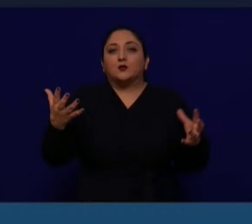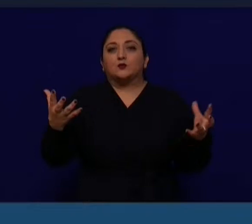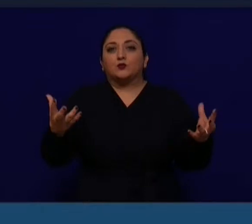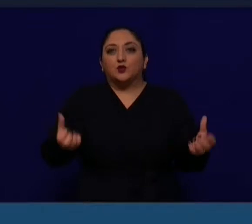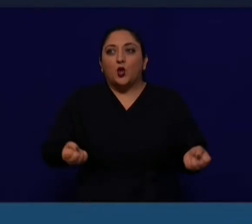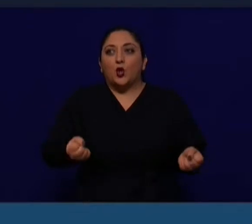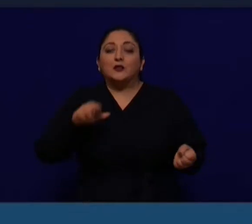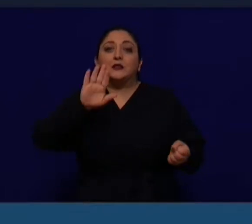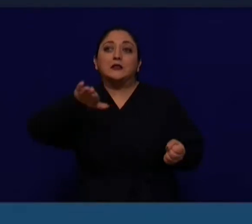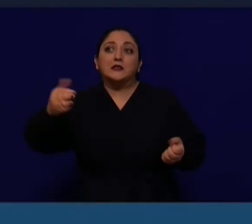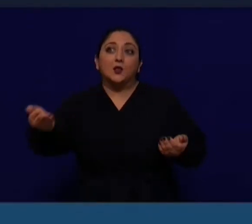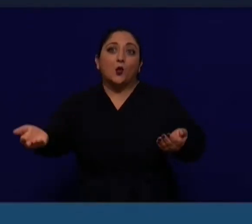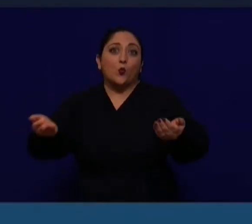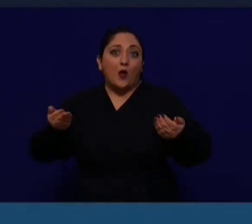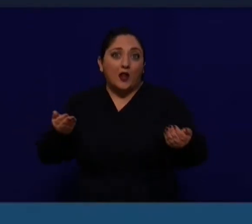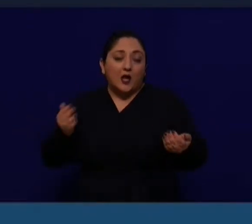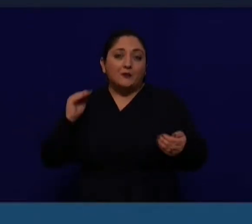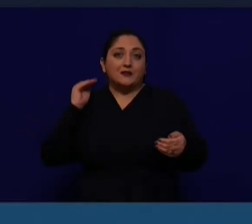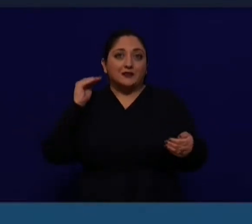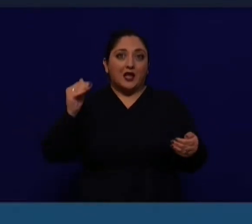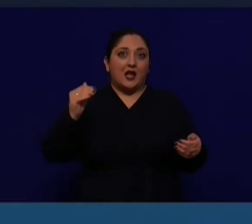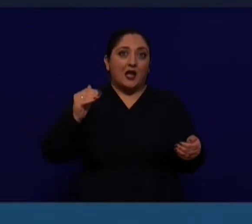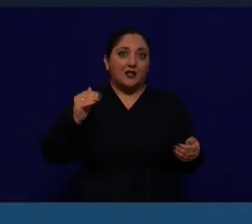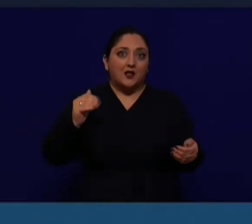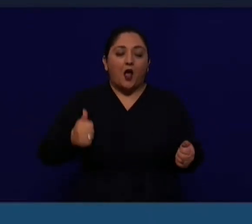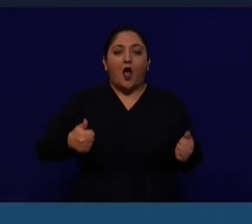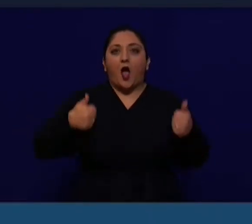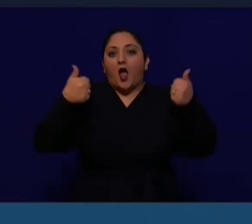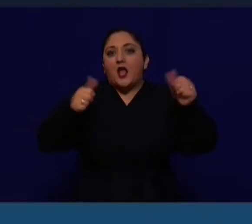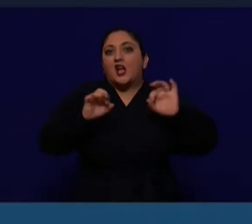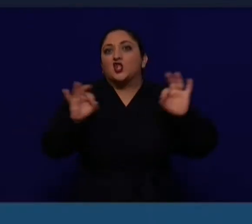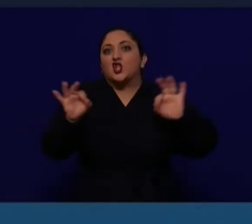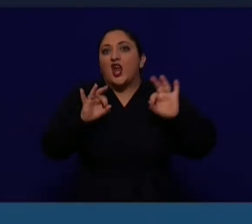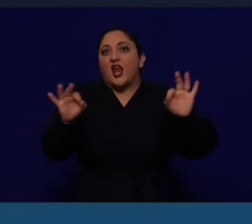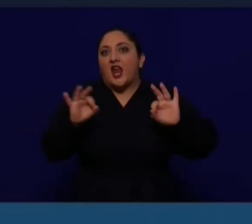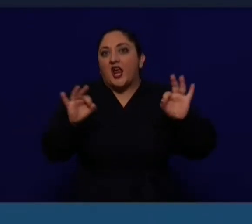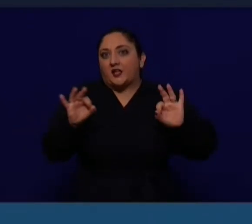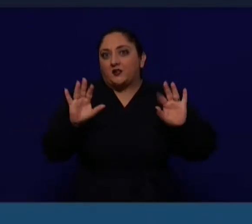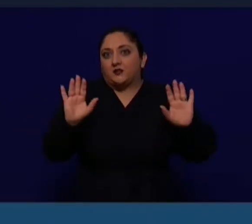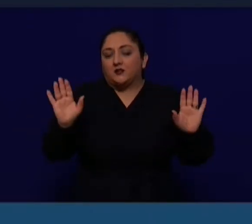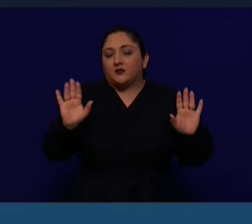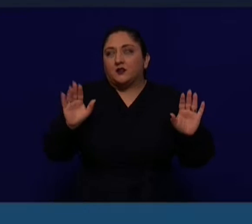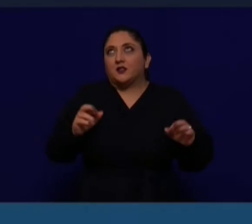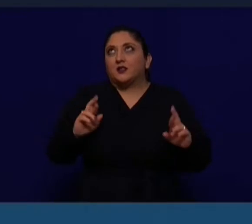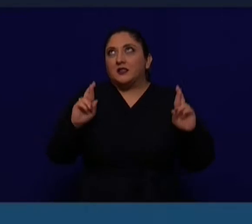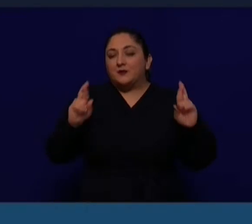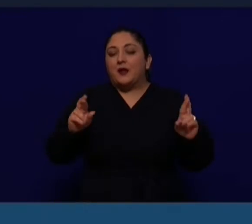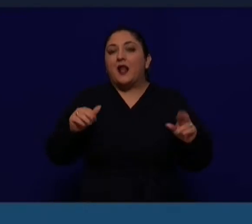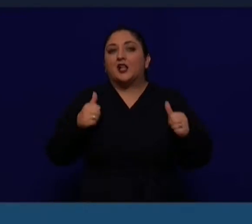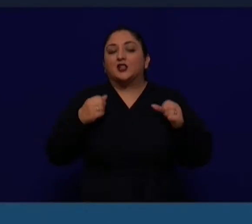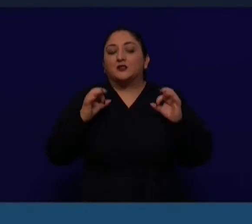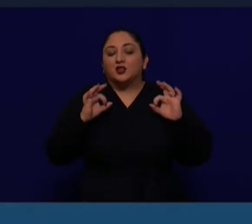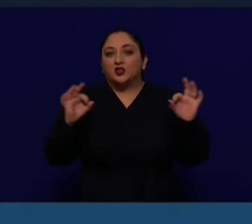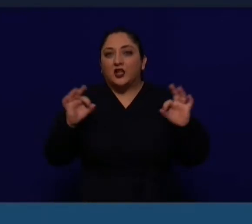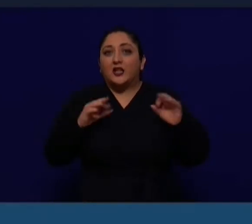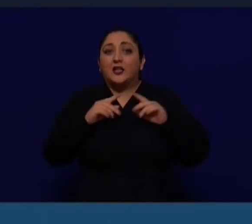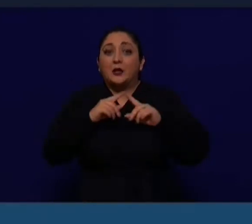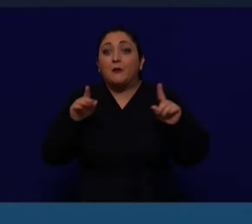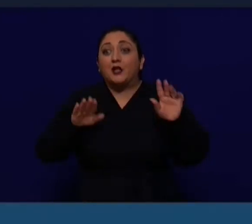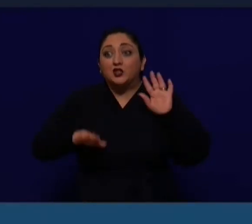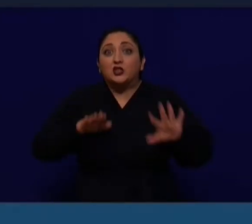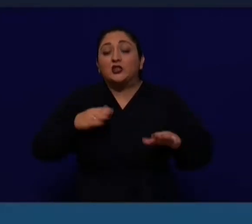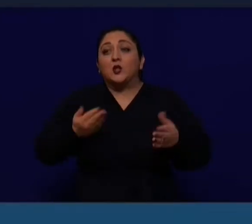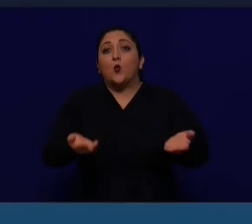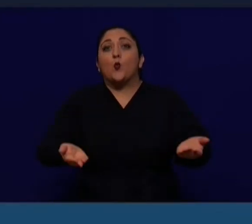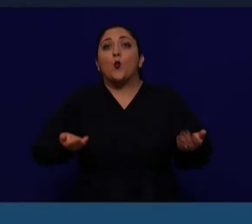istieden xi nies għandek, idealment aħna qed nirrakkomandaw li ma jsirux din il-fażi tal-pandemija, però ġili ġraw u allura